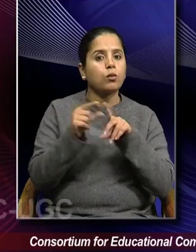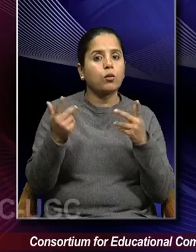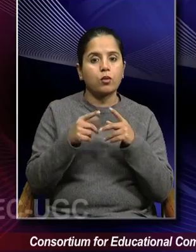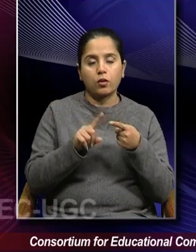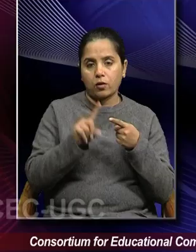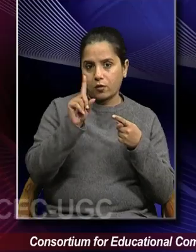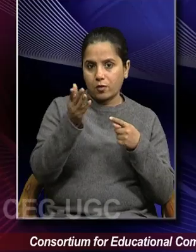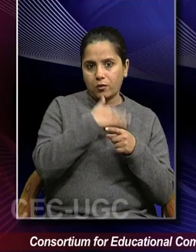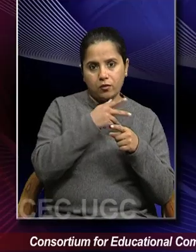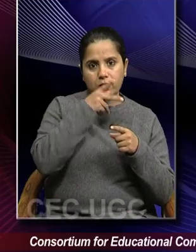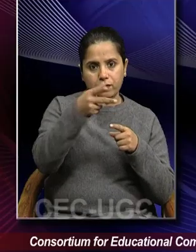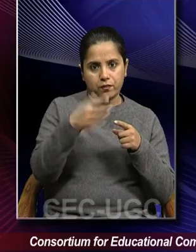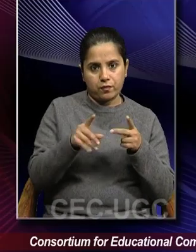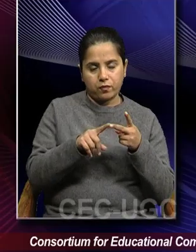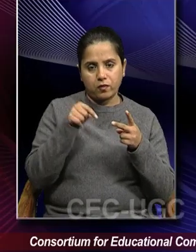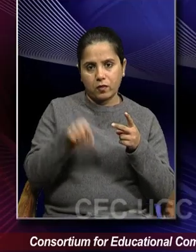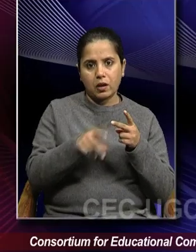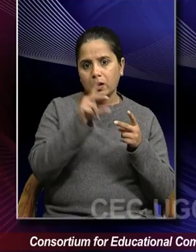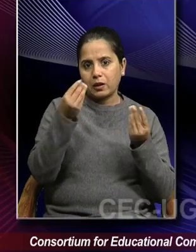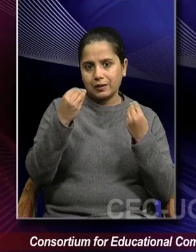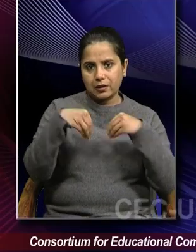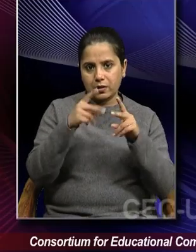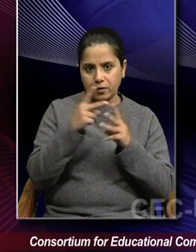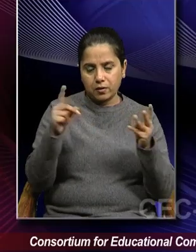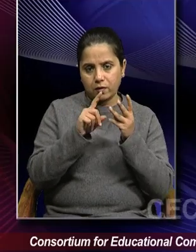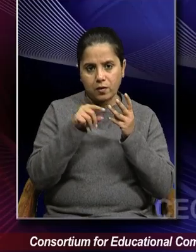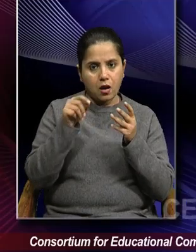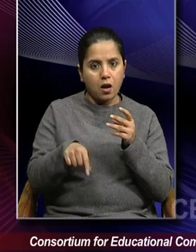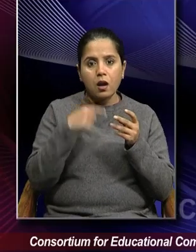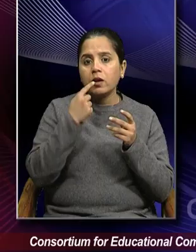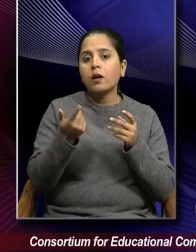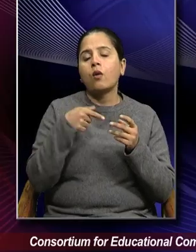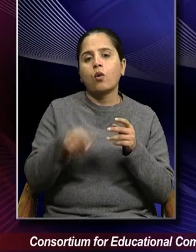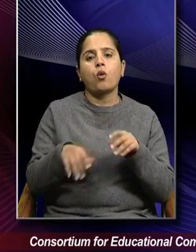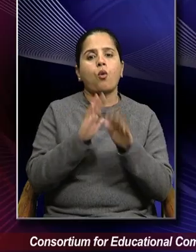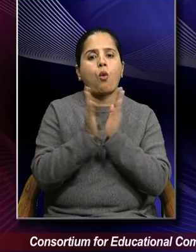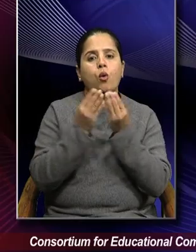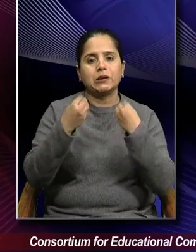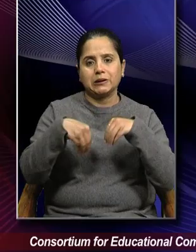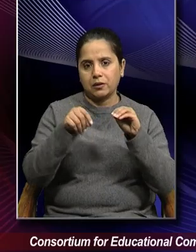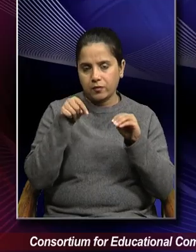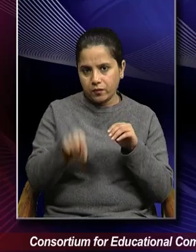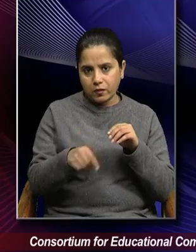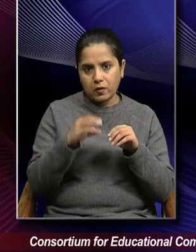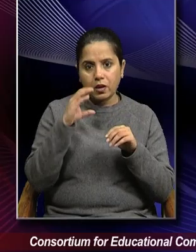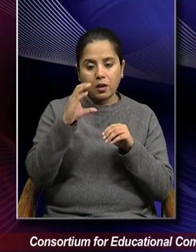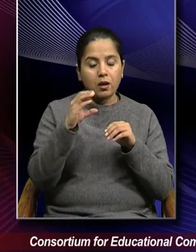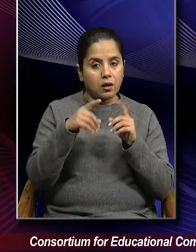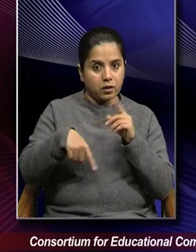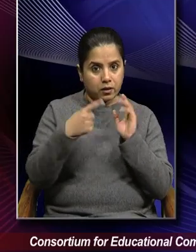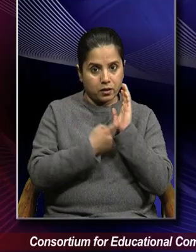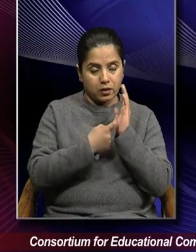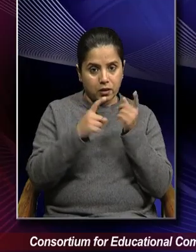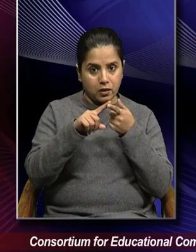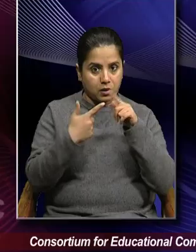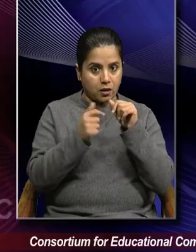is, as I told you, one is retail CBDC and another is wholesale CBDC. Retail CBDC is for public usage,